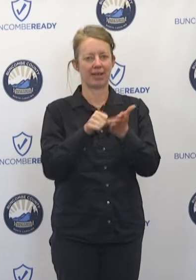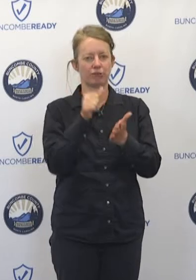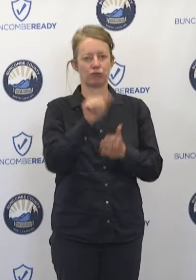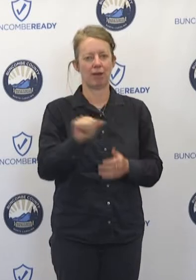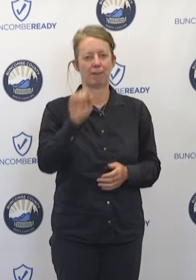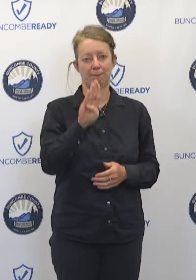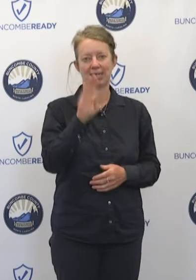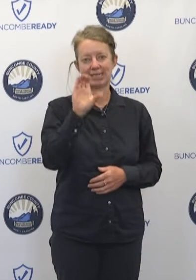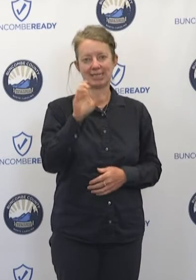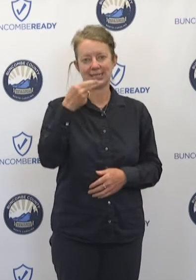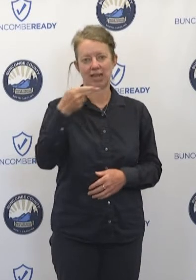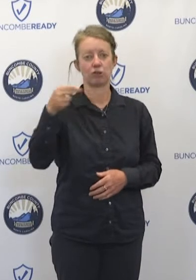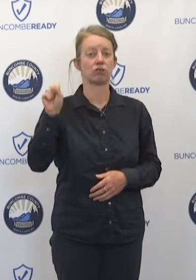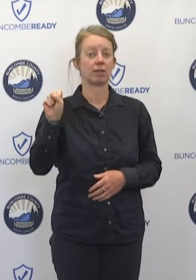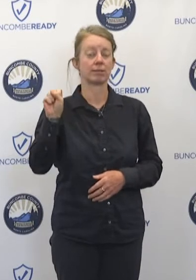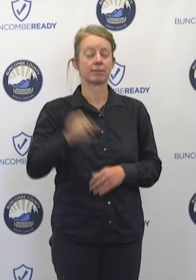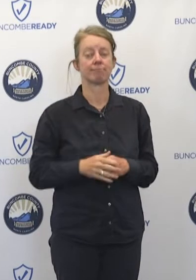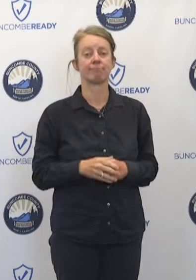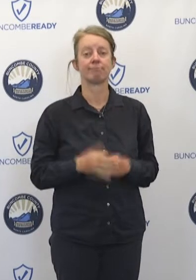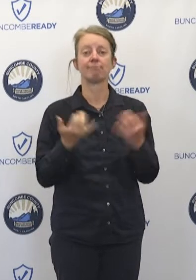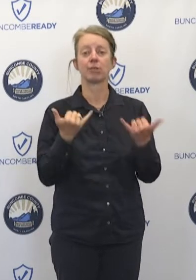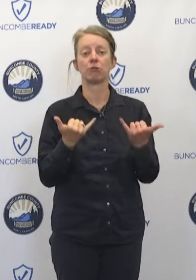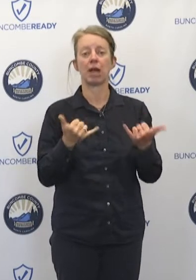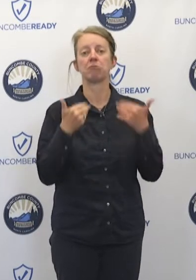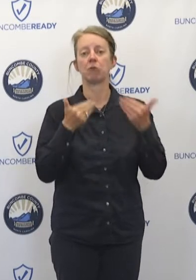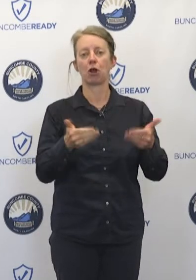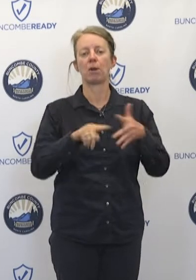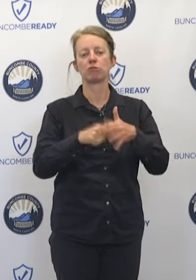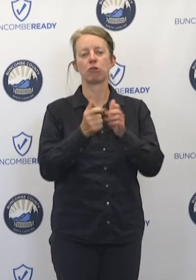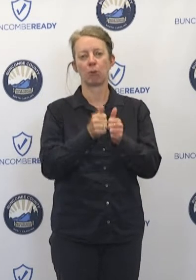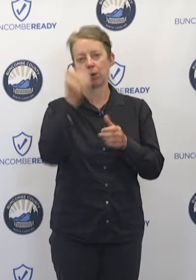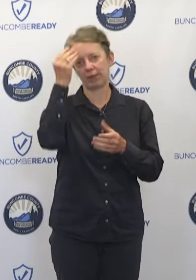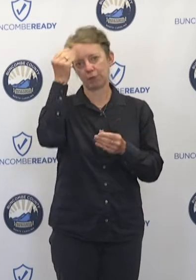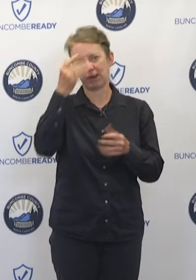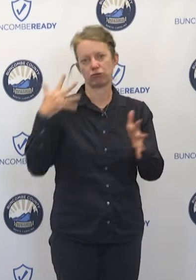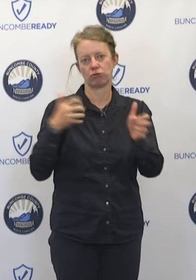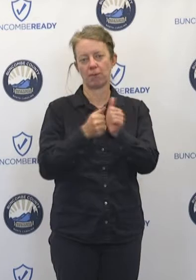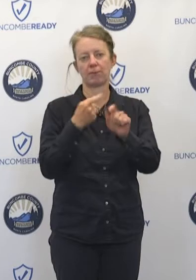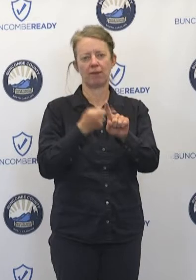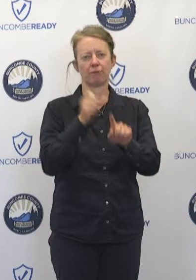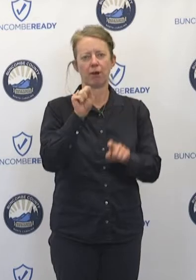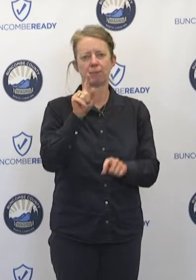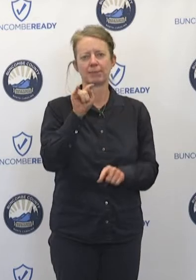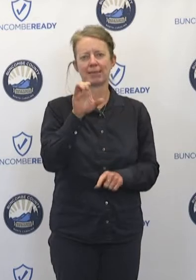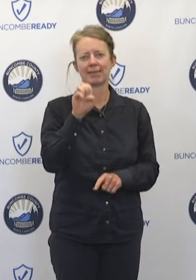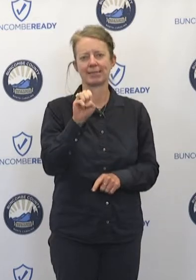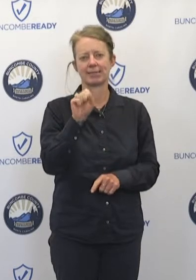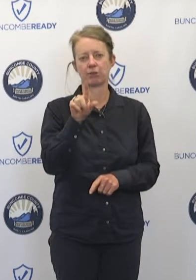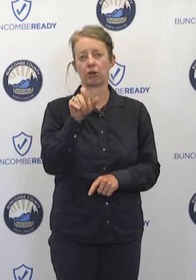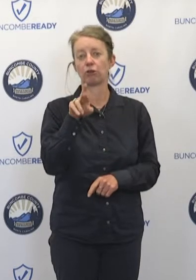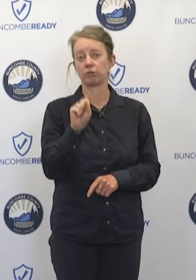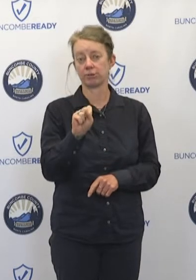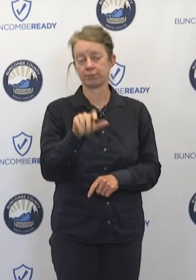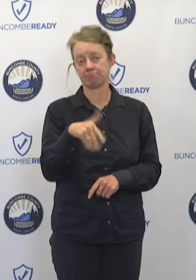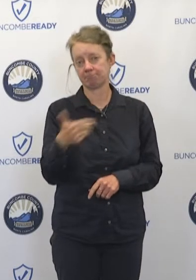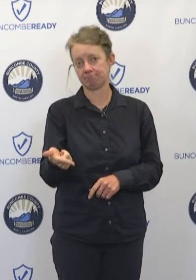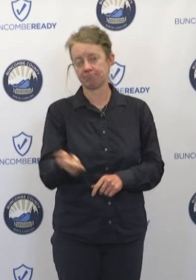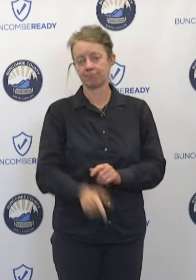at BCHHS. And we'll go ahead and get started with an update from Stacy Saunders.